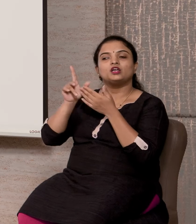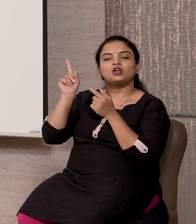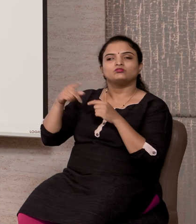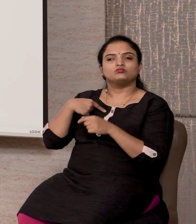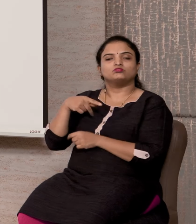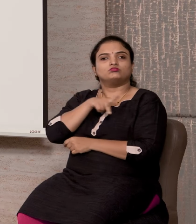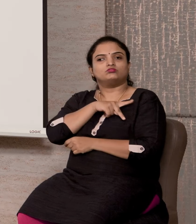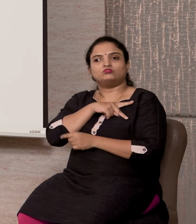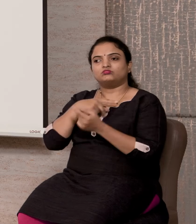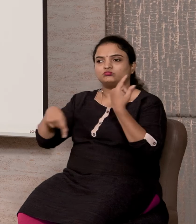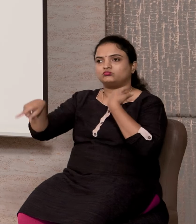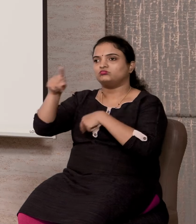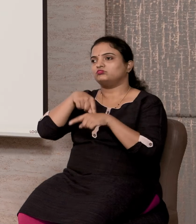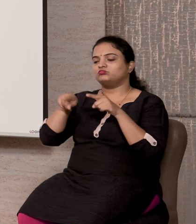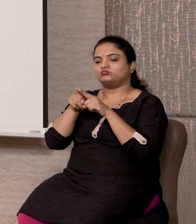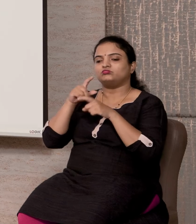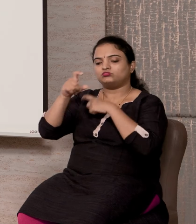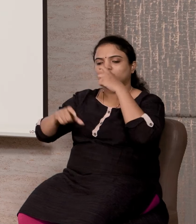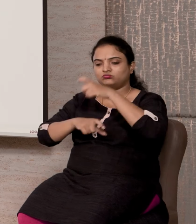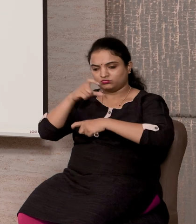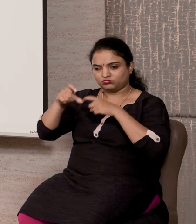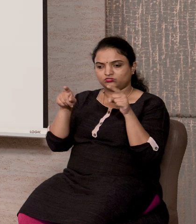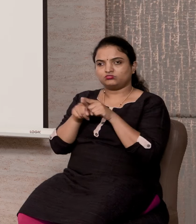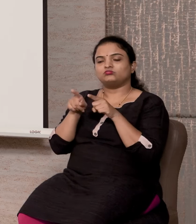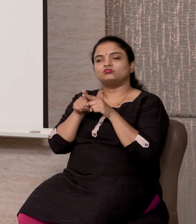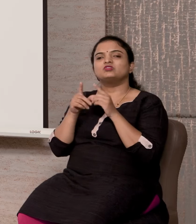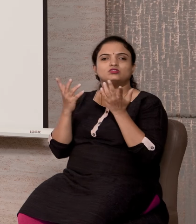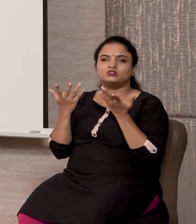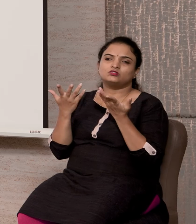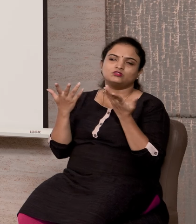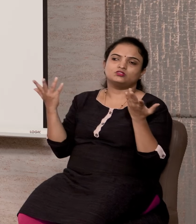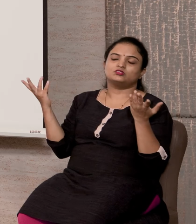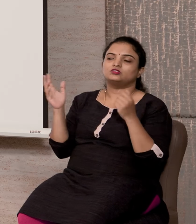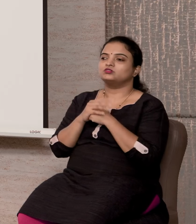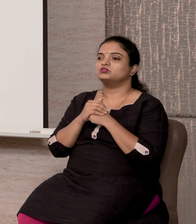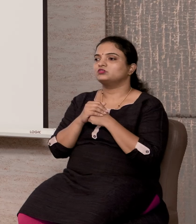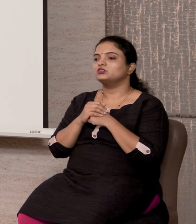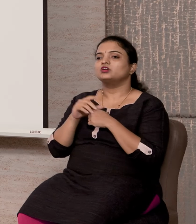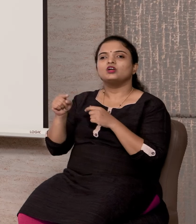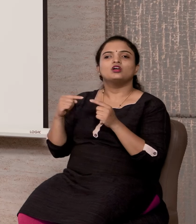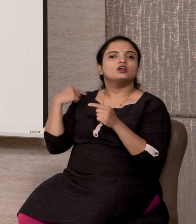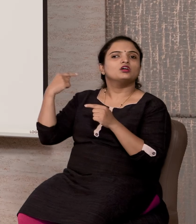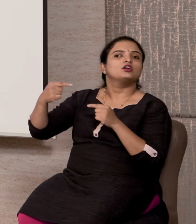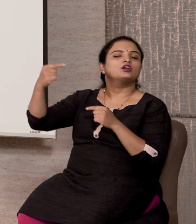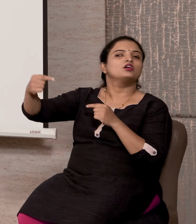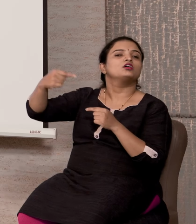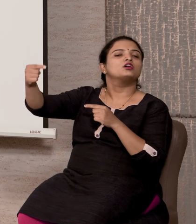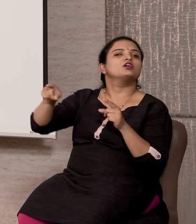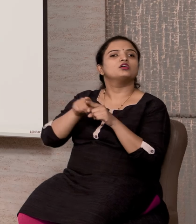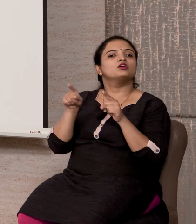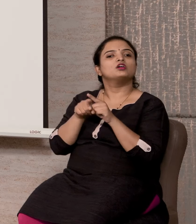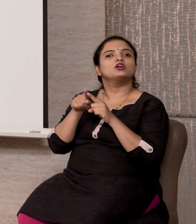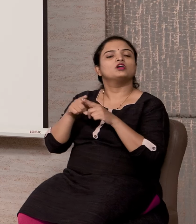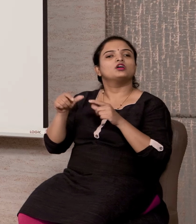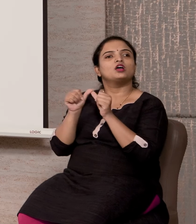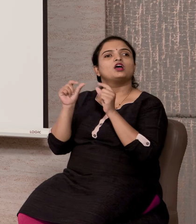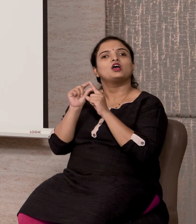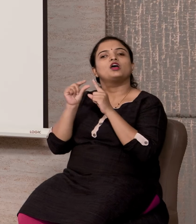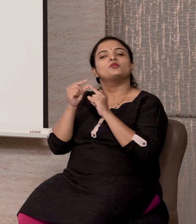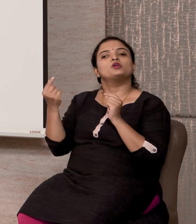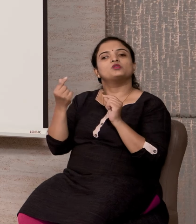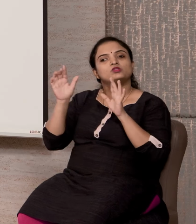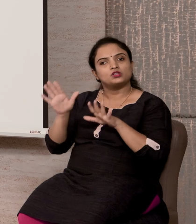we have reached out to those companies. There are also lawsuits going on and so on, which are our day-to-day apps, which are lacking accessibility features,